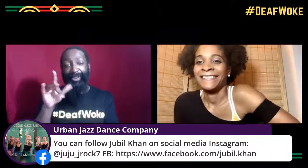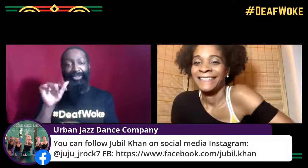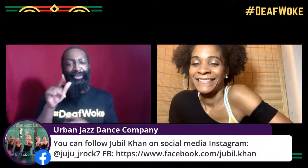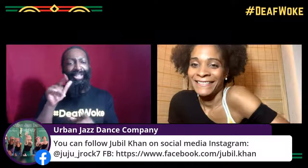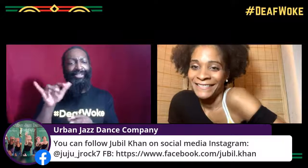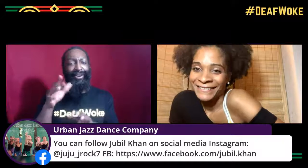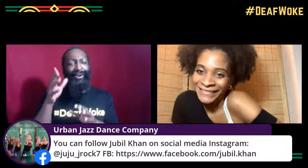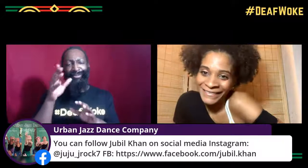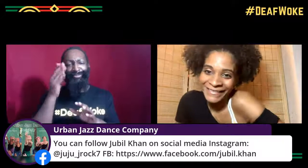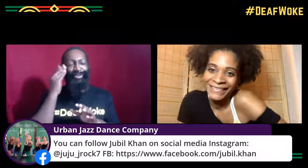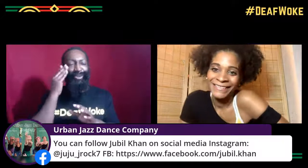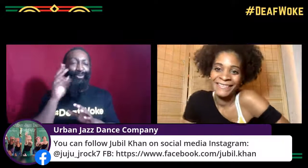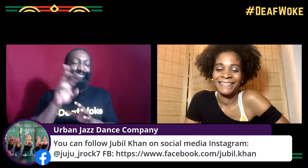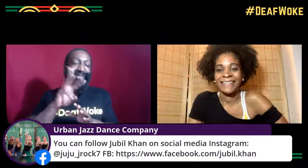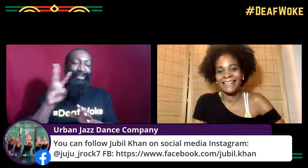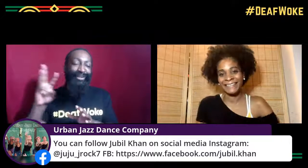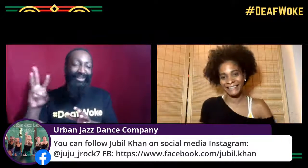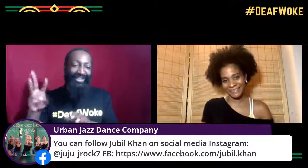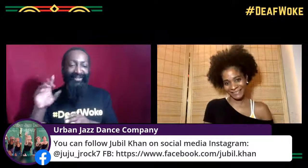Jew_JRock7. Her Facebook,